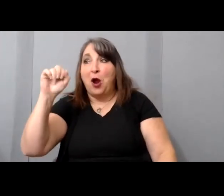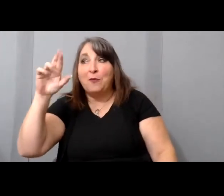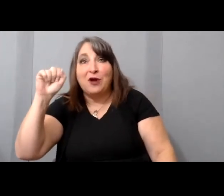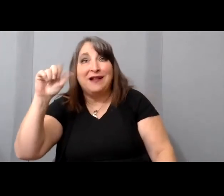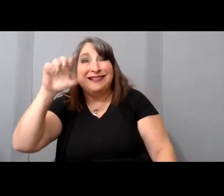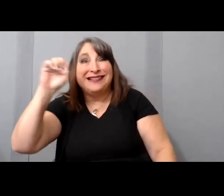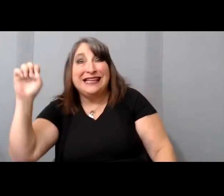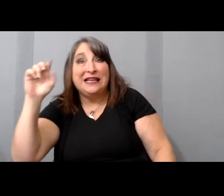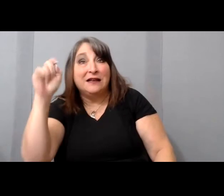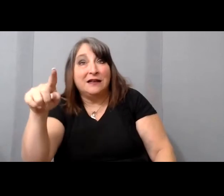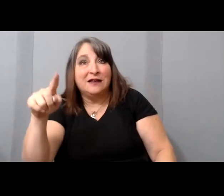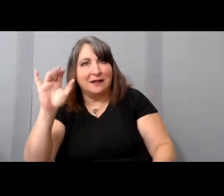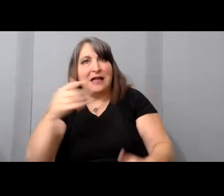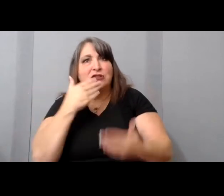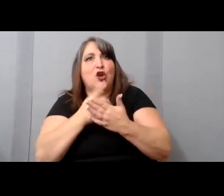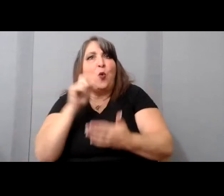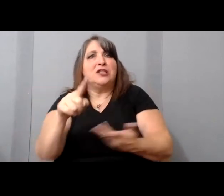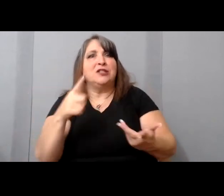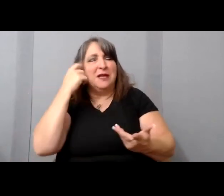question, because as we look at what is going on,